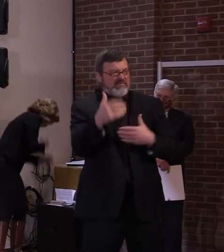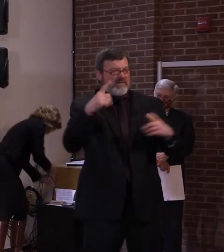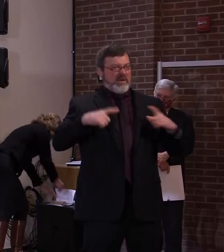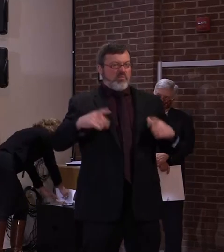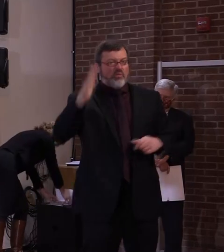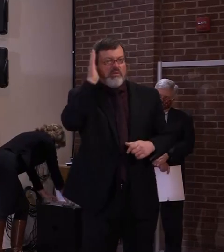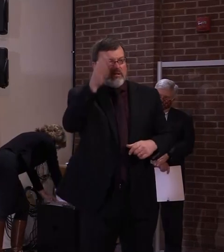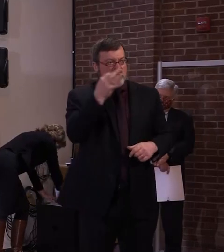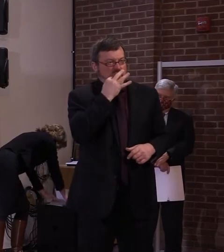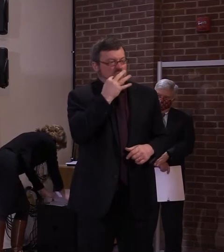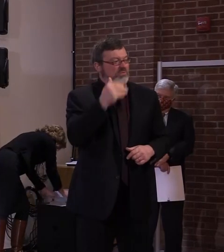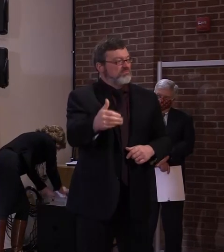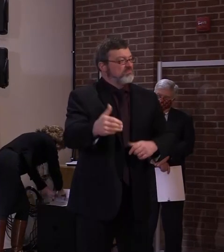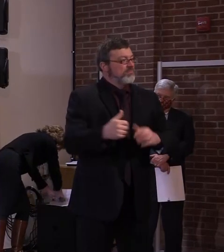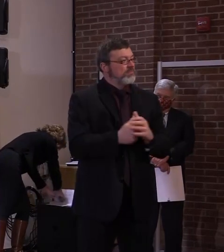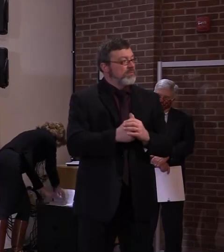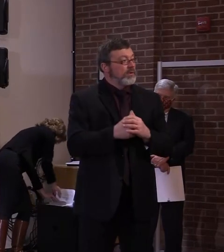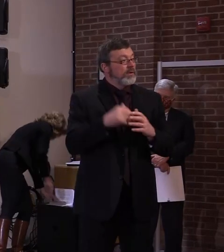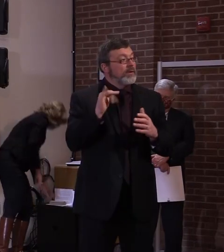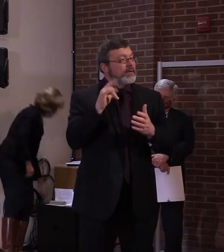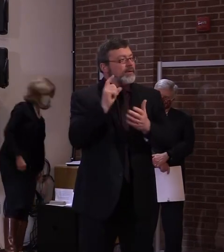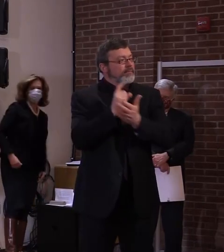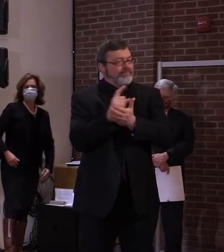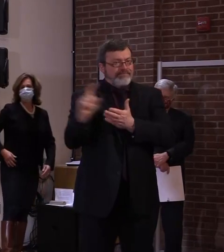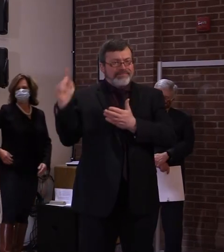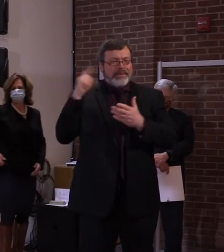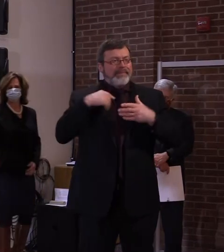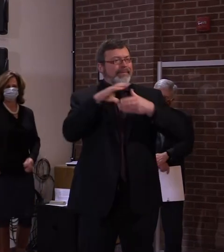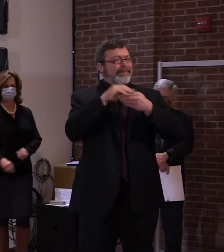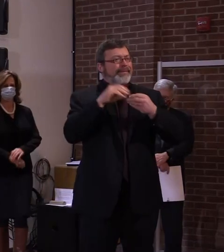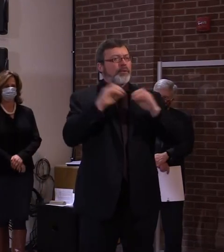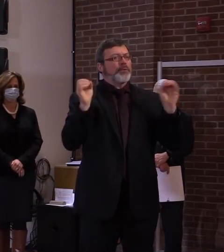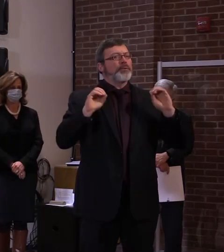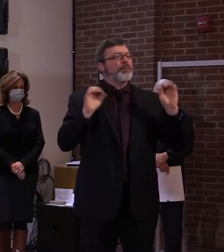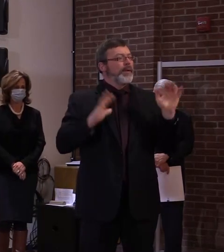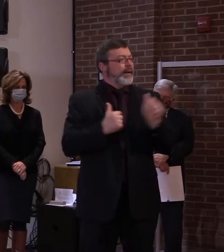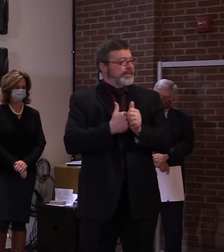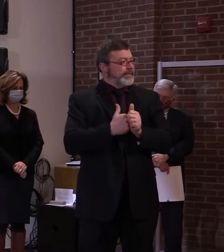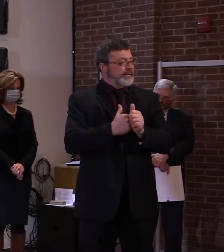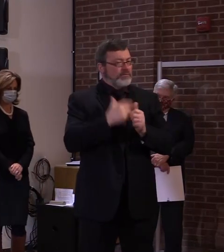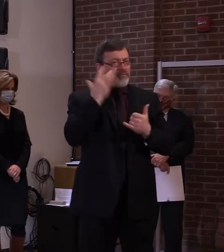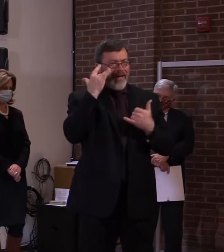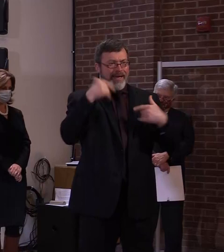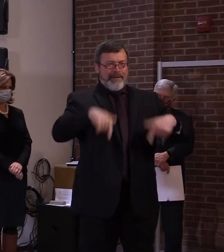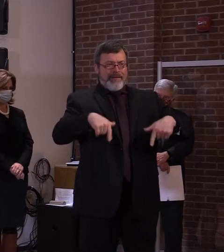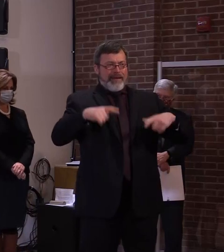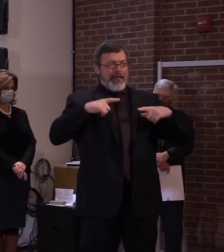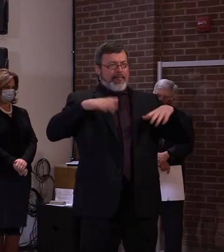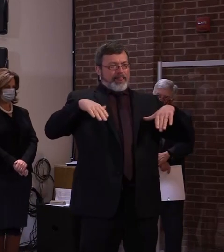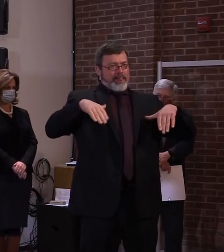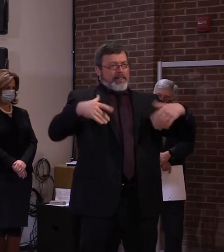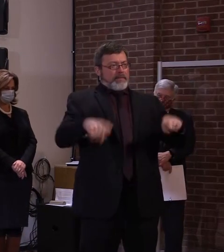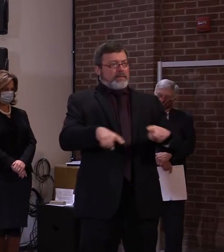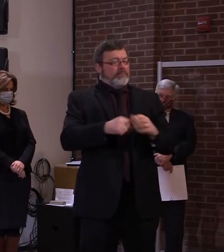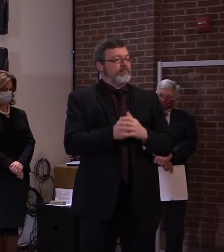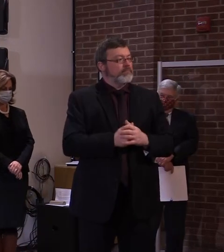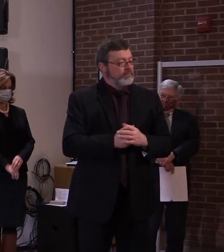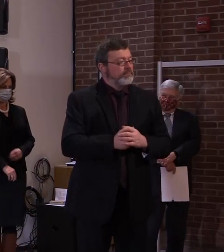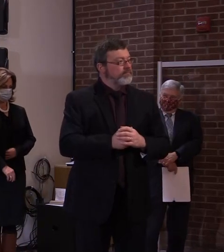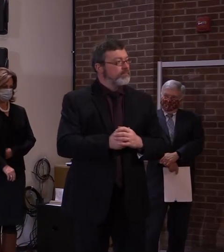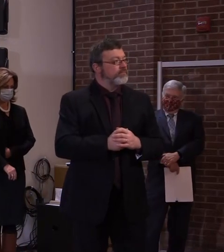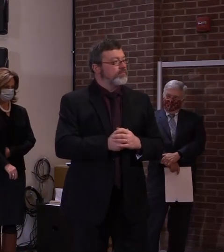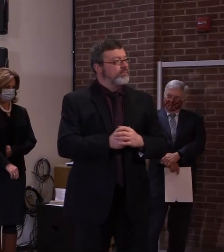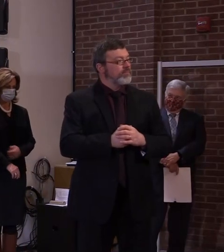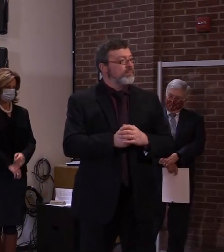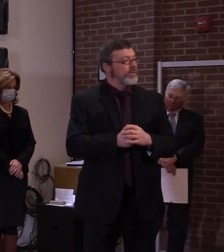week, we announced there would be no contact tracing in schools during the holiday. Beginning Thursday, the 23rd this week, and through the holiday